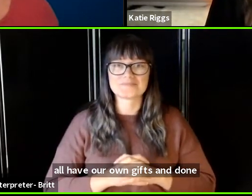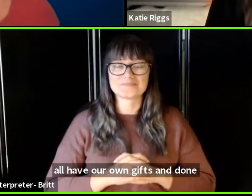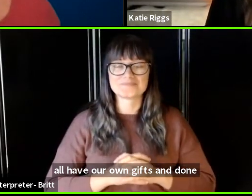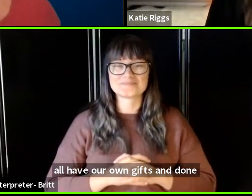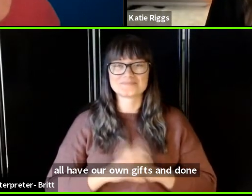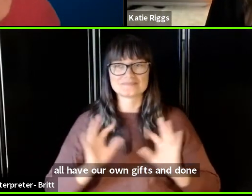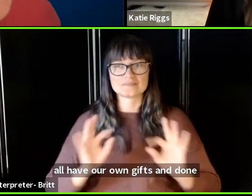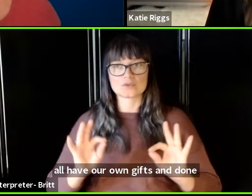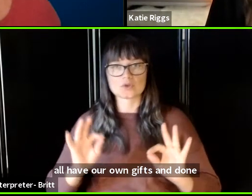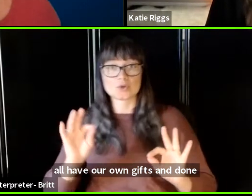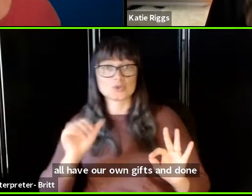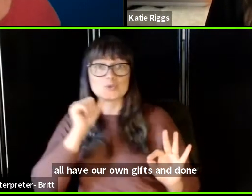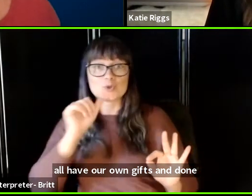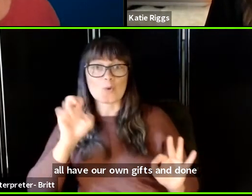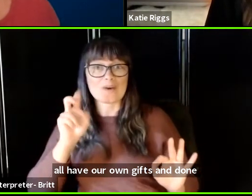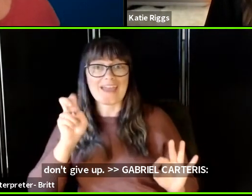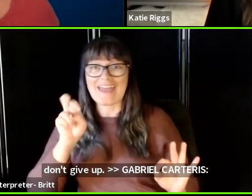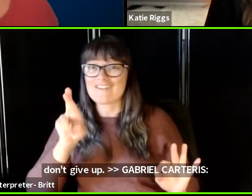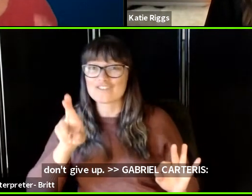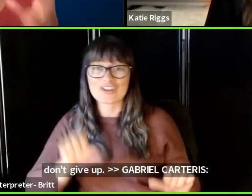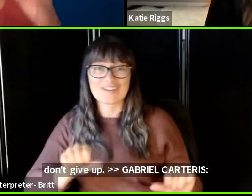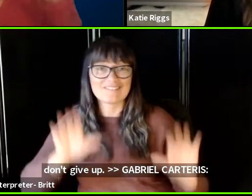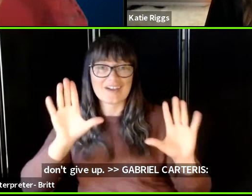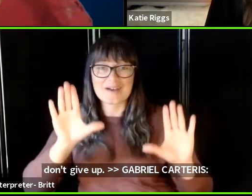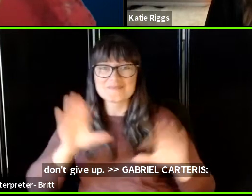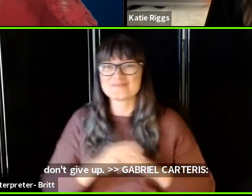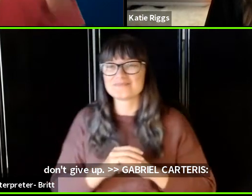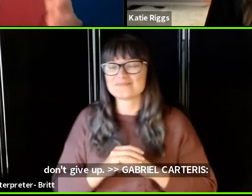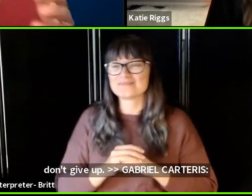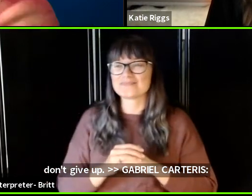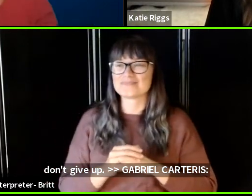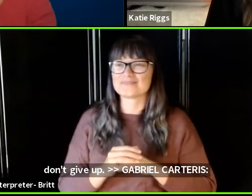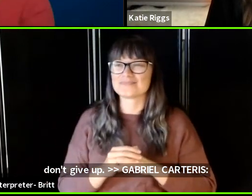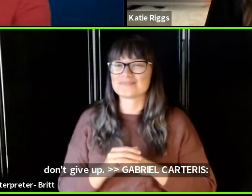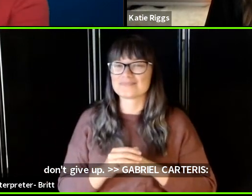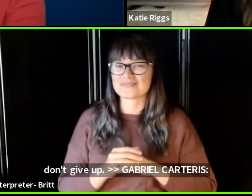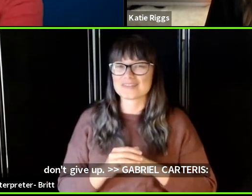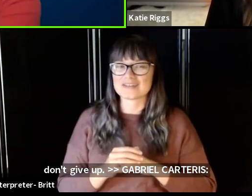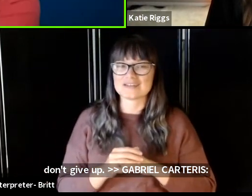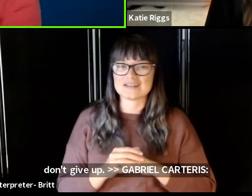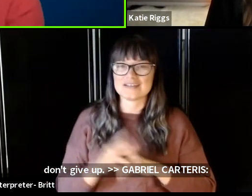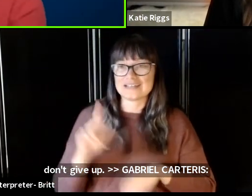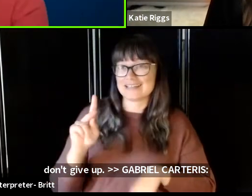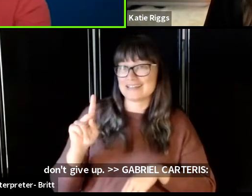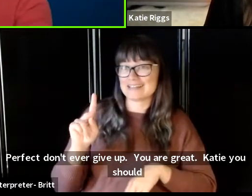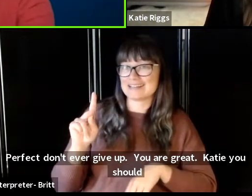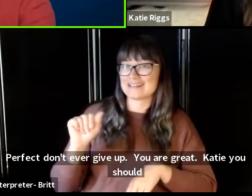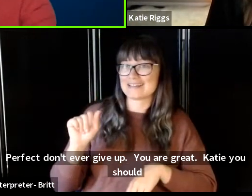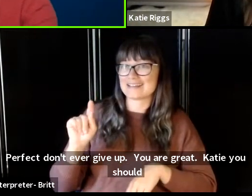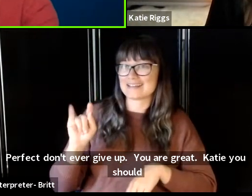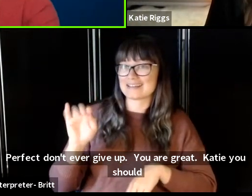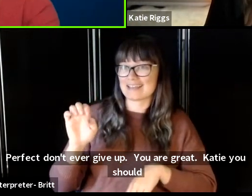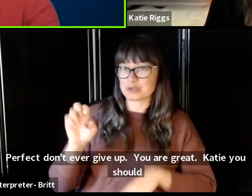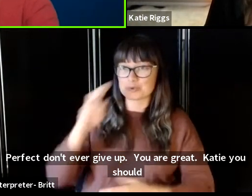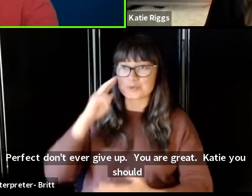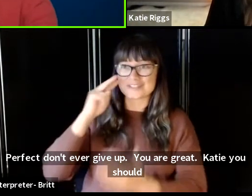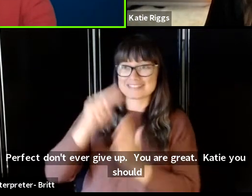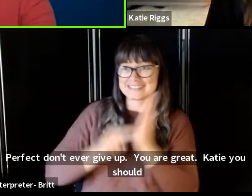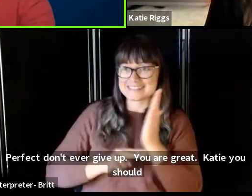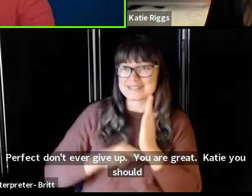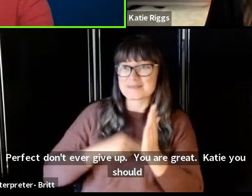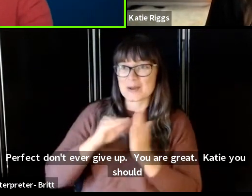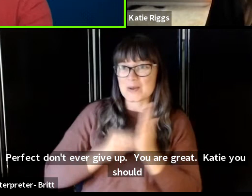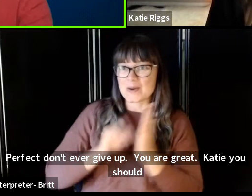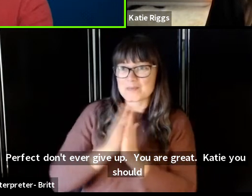Perfect. Don't ever give up. No. I think these are great. Katie, I am like literally, you should see the notepad. It's filled. Thank you so much.